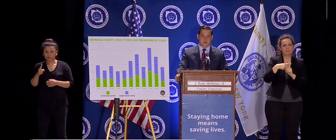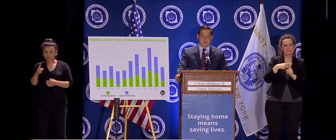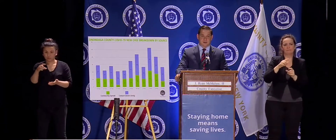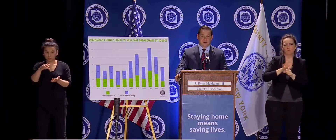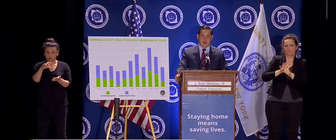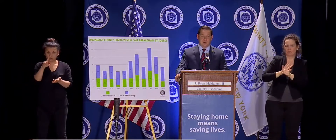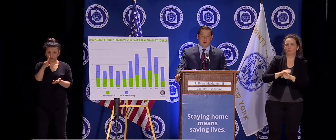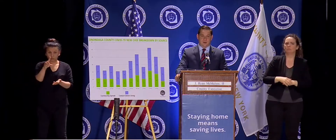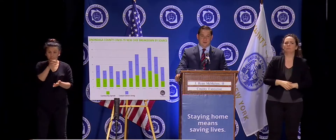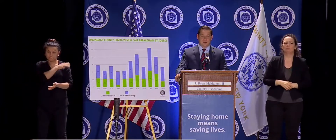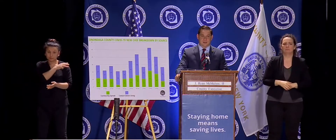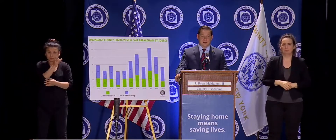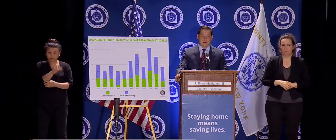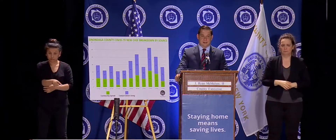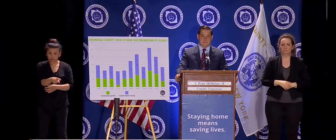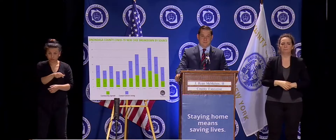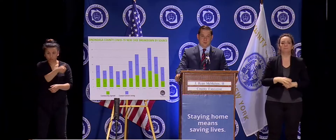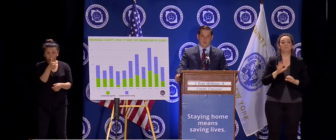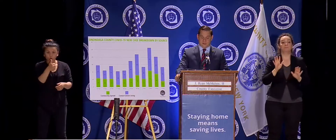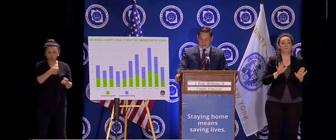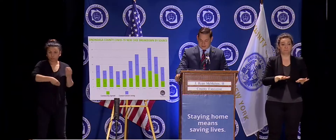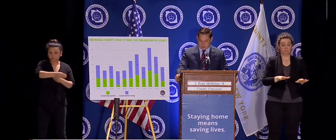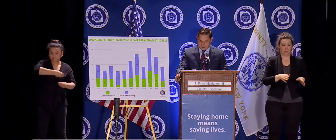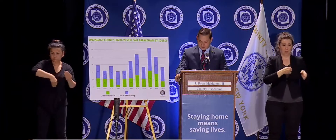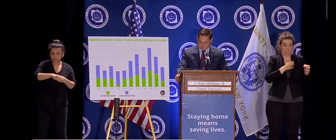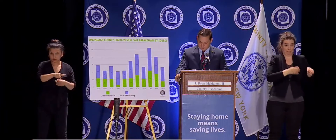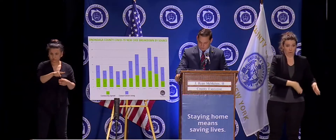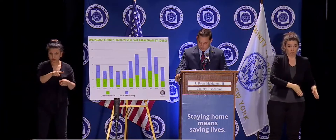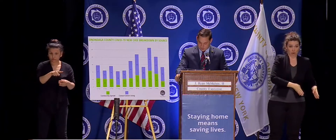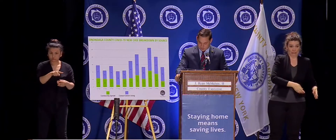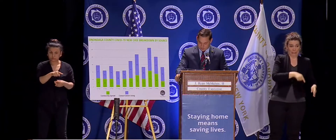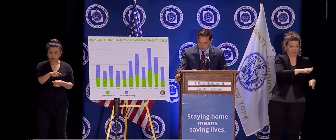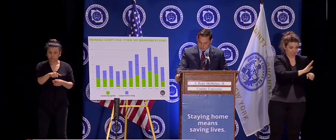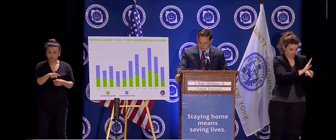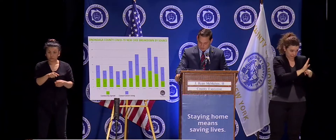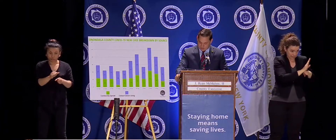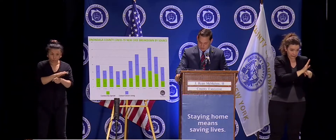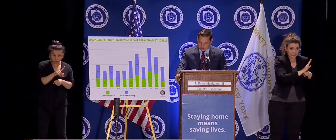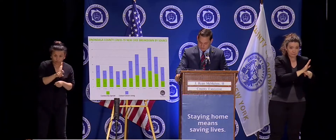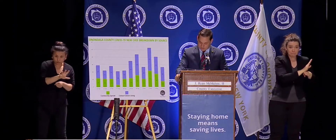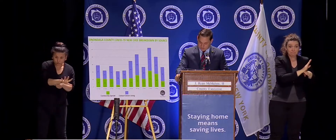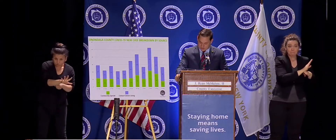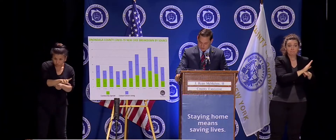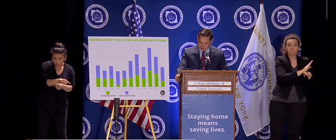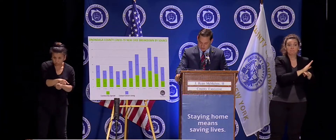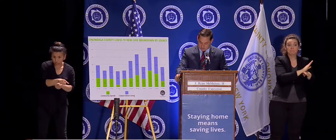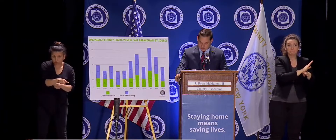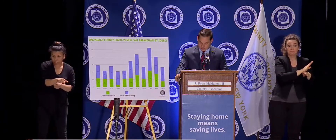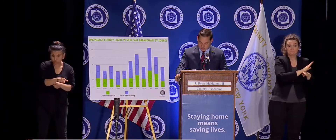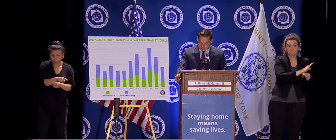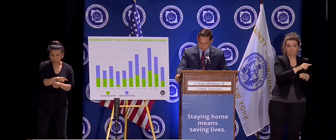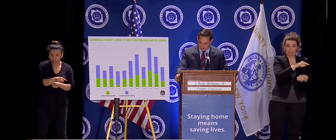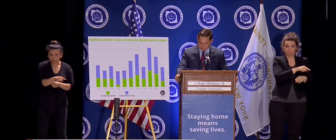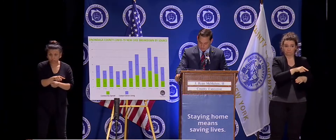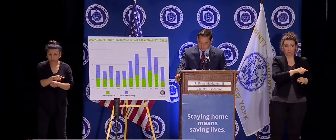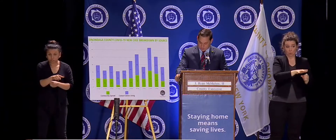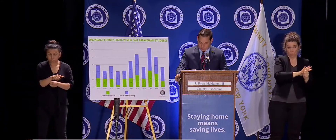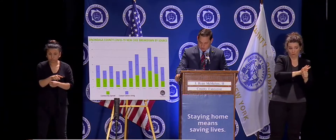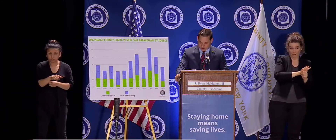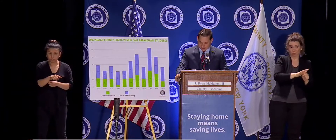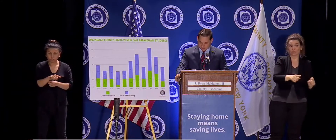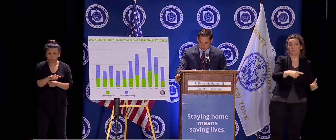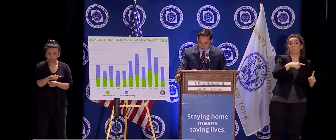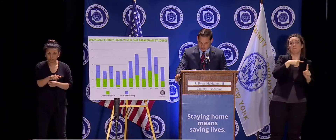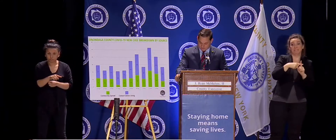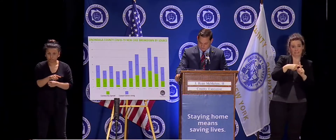businesses that was COVID-19 positive. Let me see if it says anything about if they're